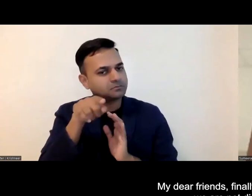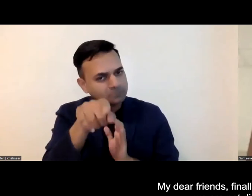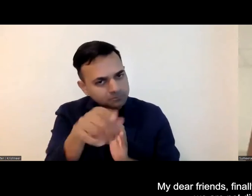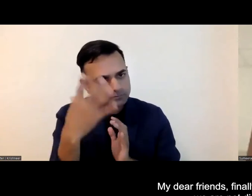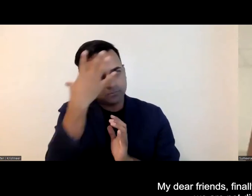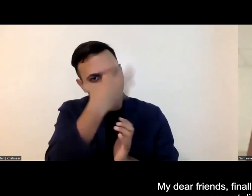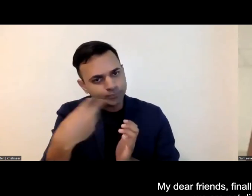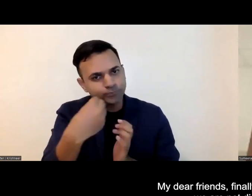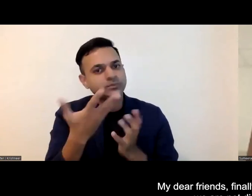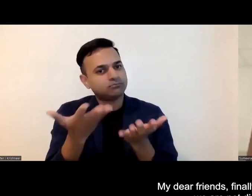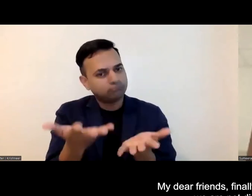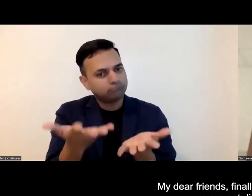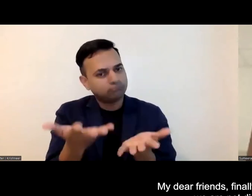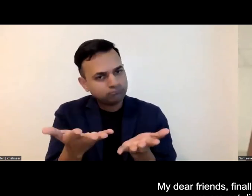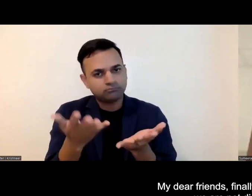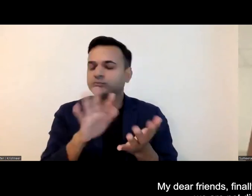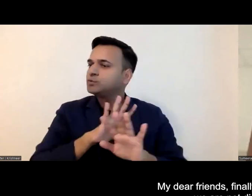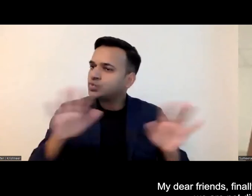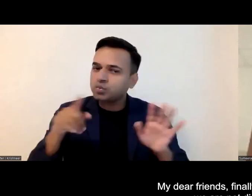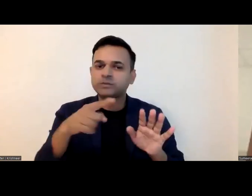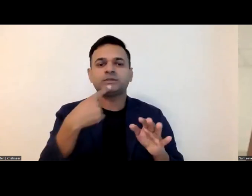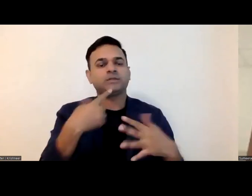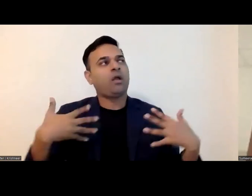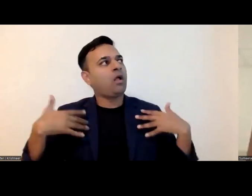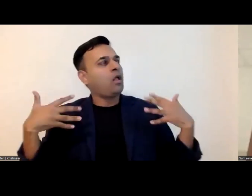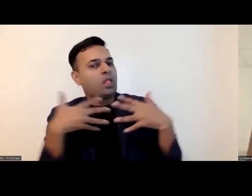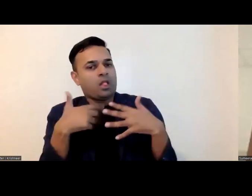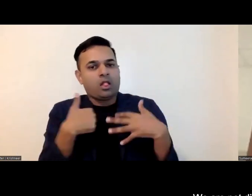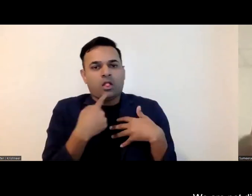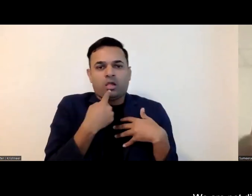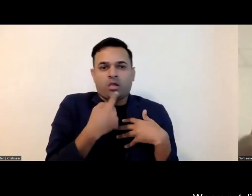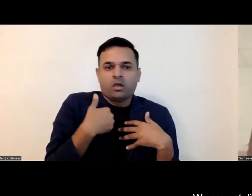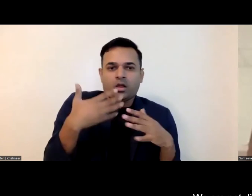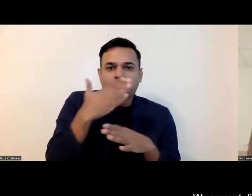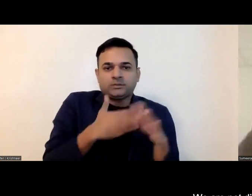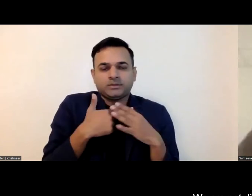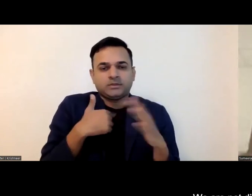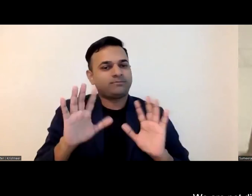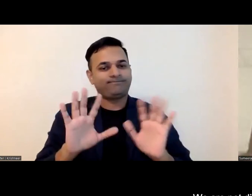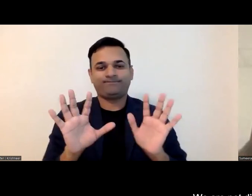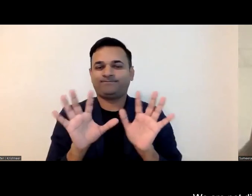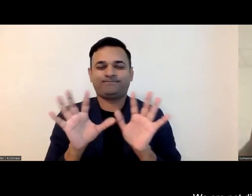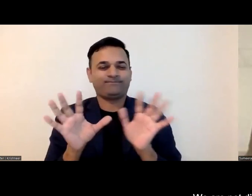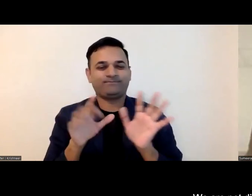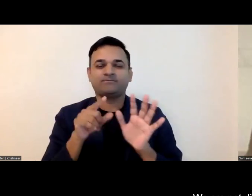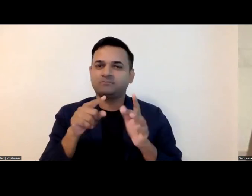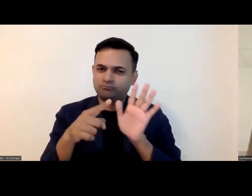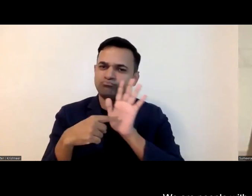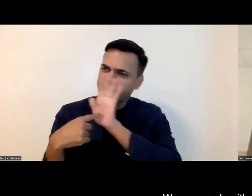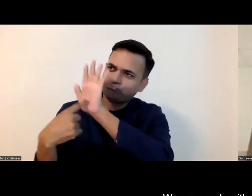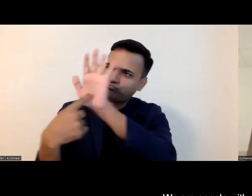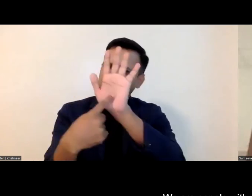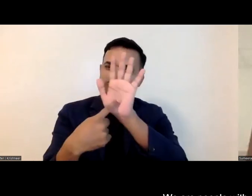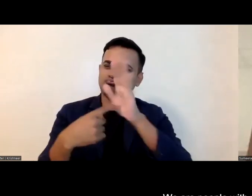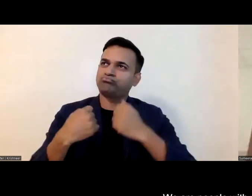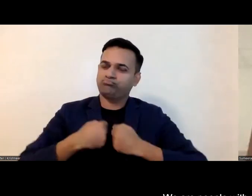My dear friends, finally, I have to say, we are not disabled.